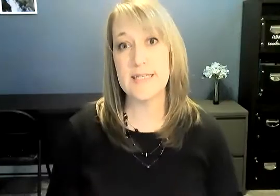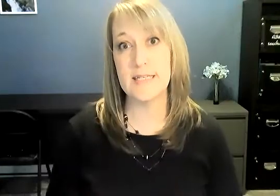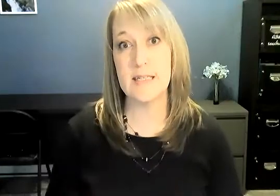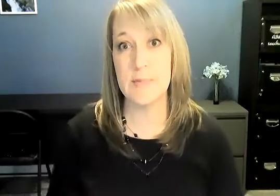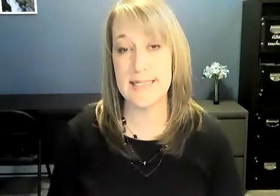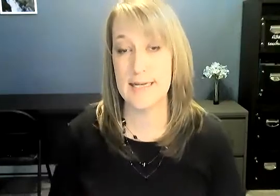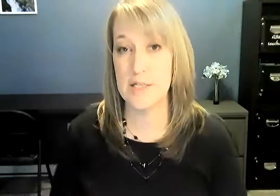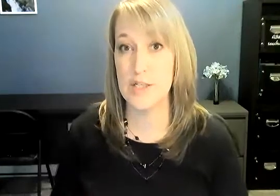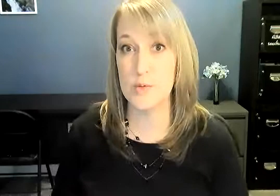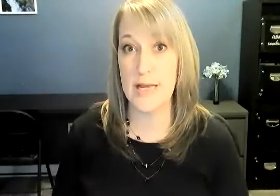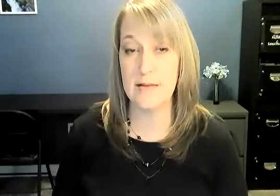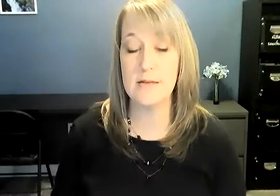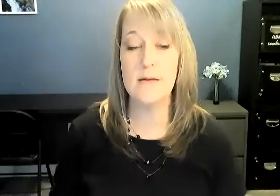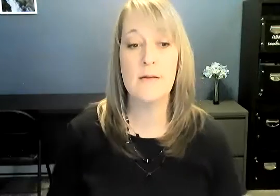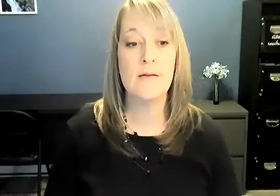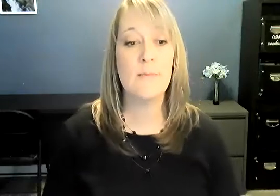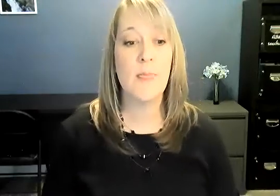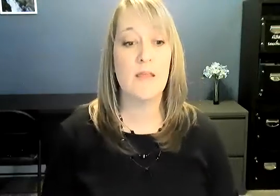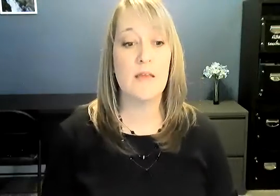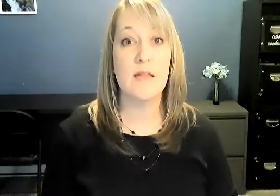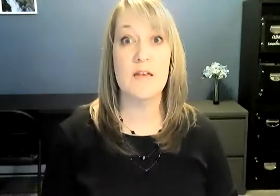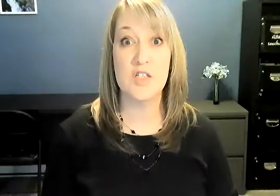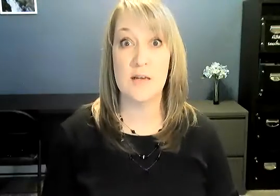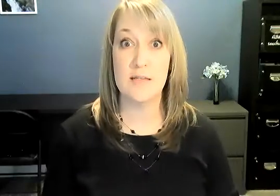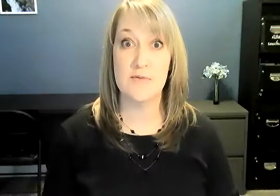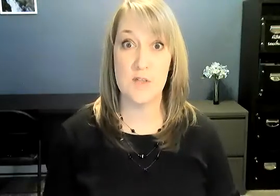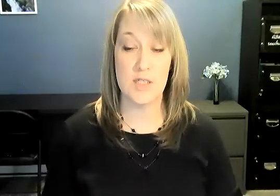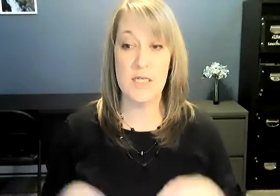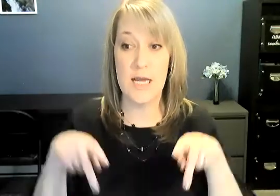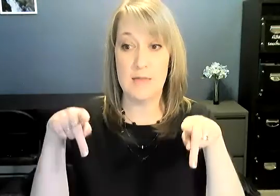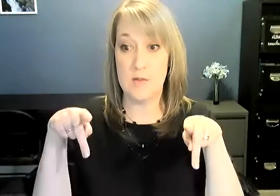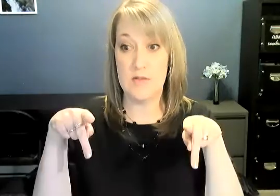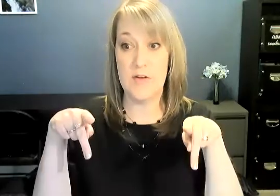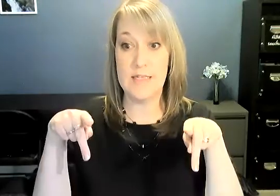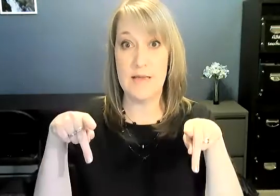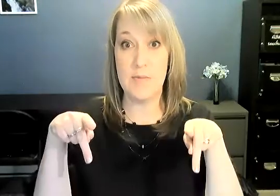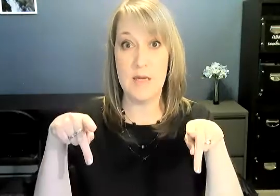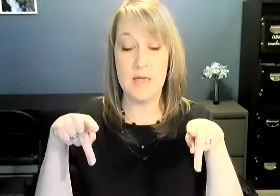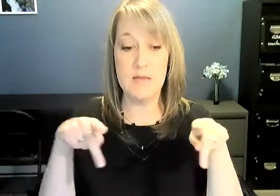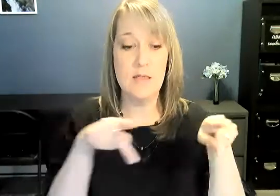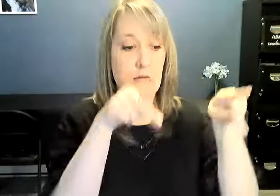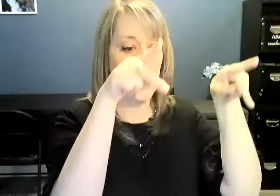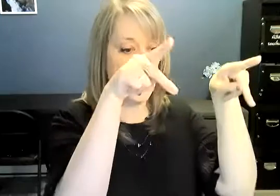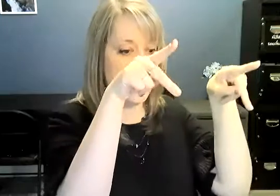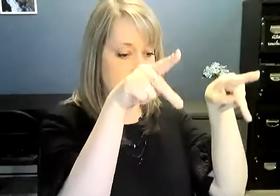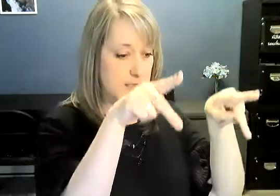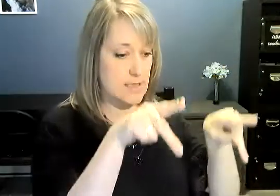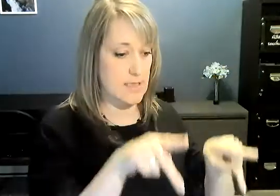Person can be signed two ways. The initialized version has those very same P's just